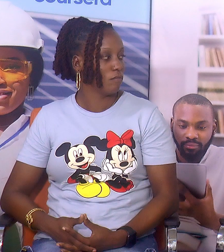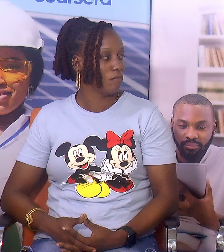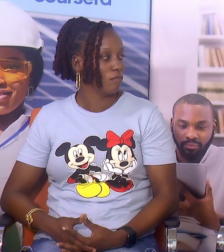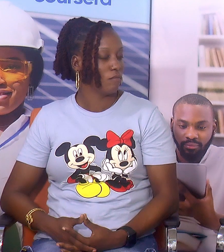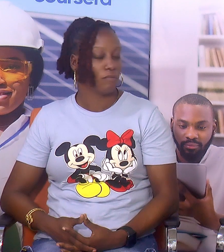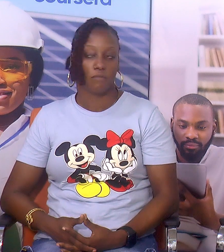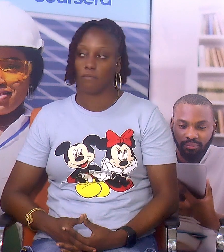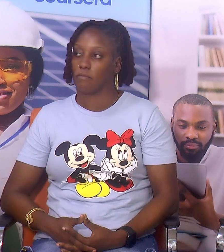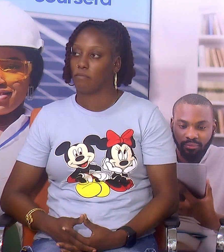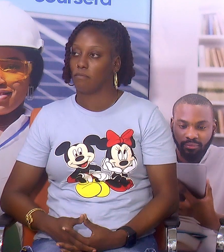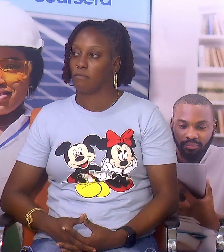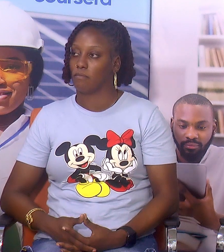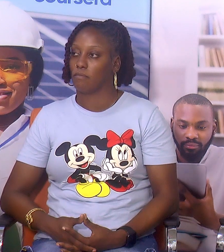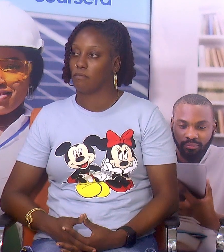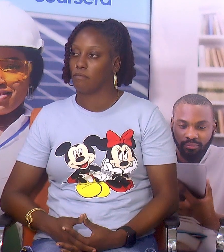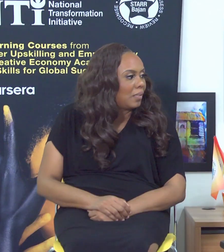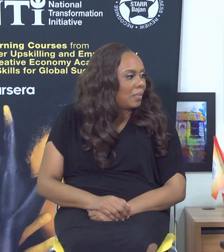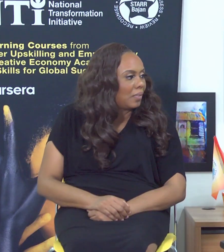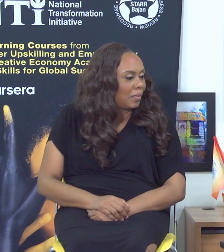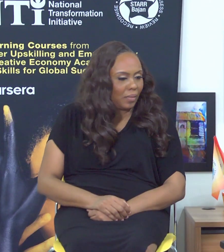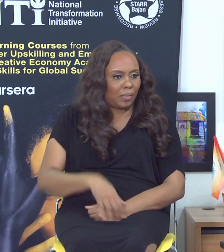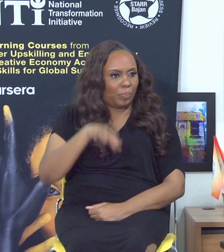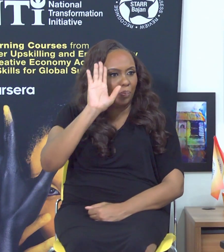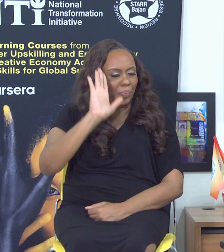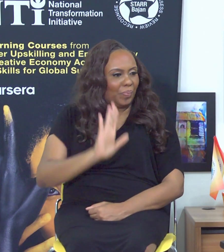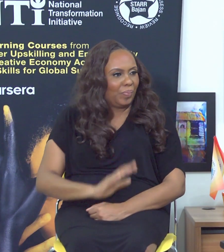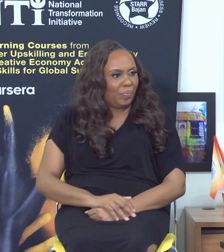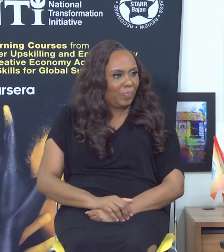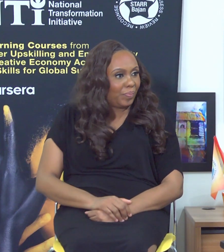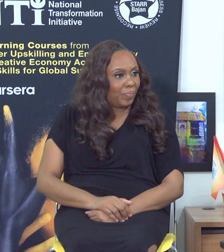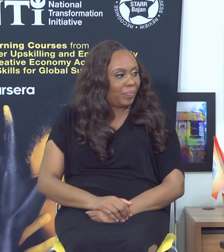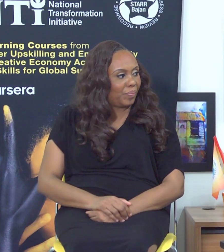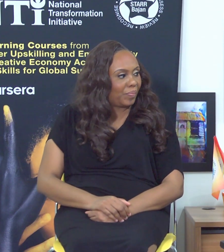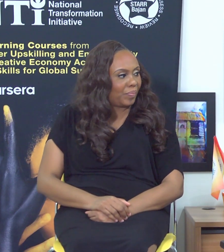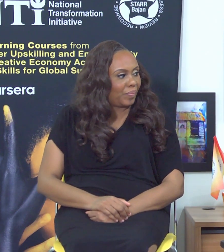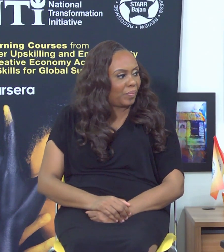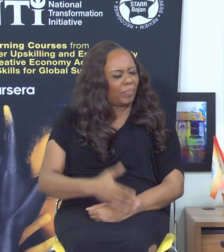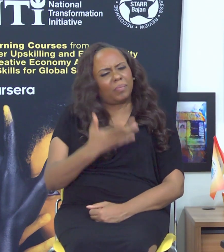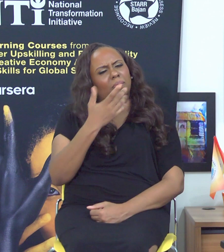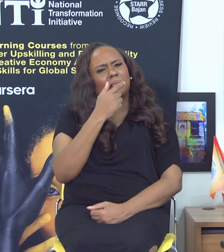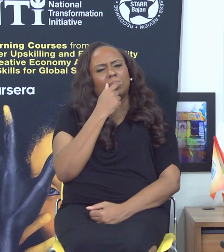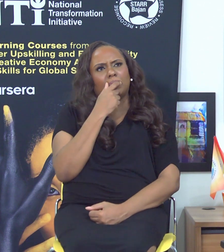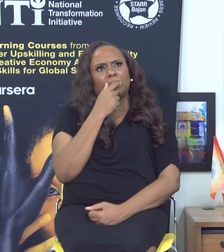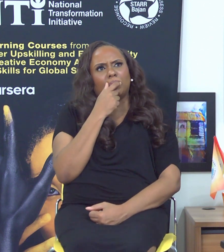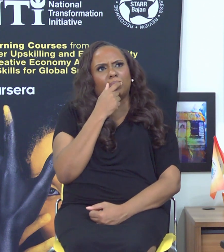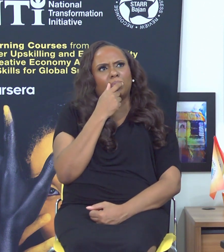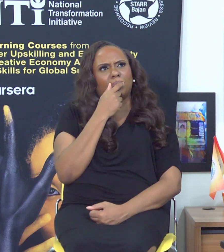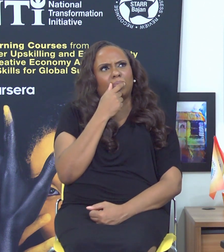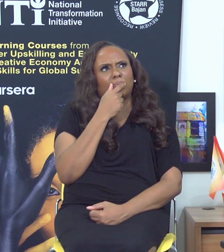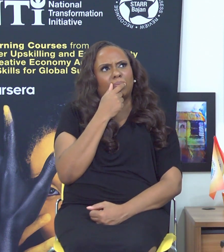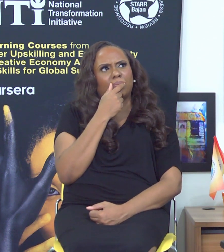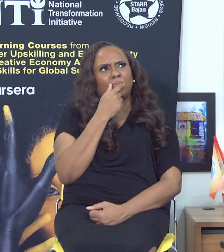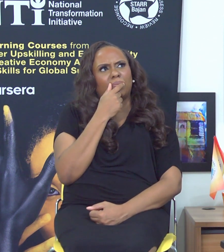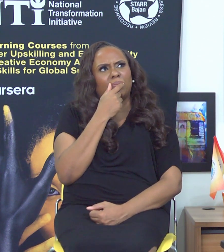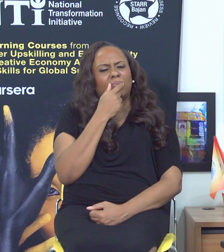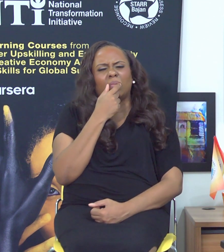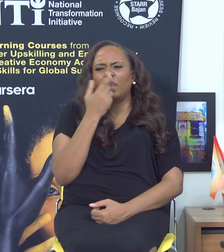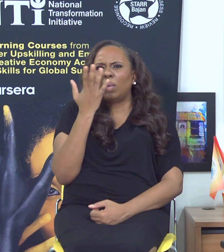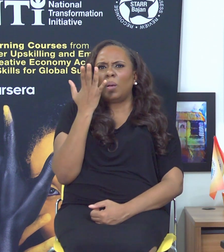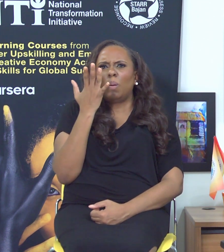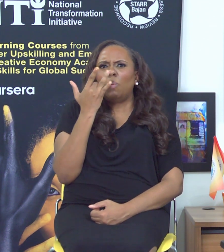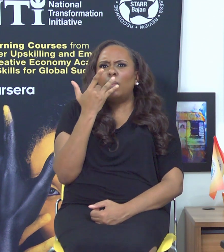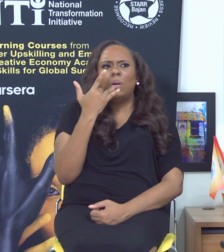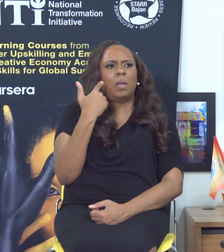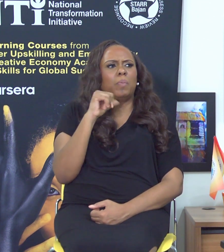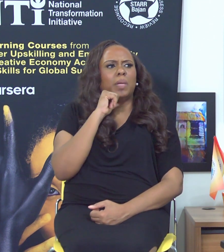need to learn how to sign as well. Brilliant. Come to think of it, how is it possible we don't teach sign language in